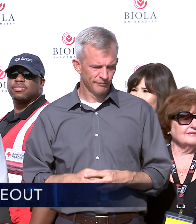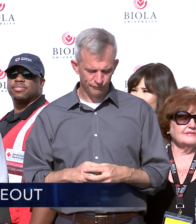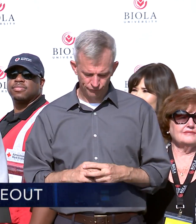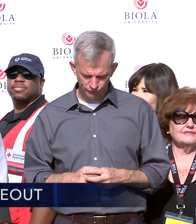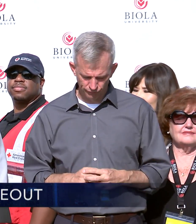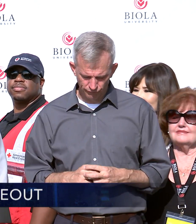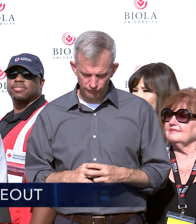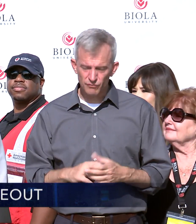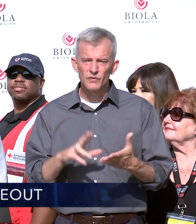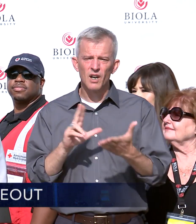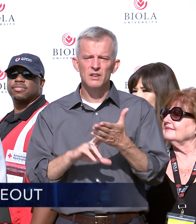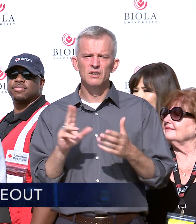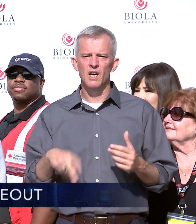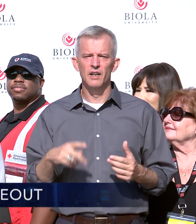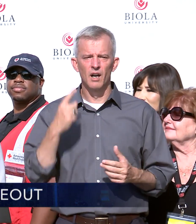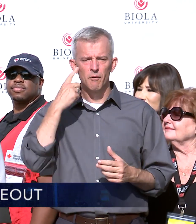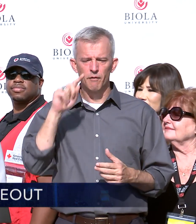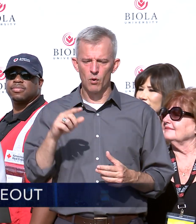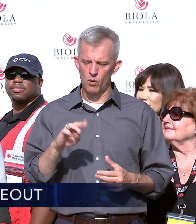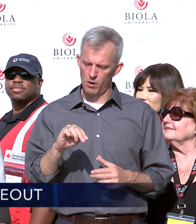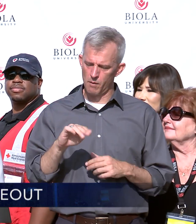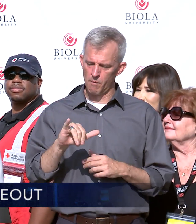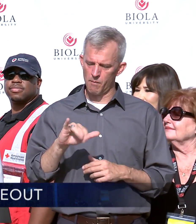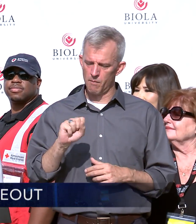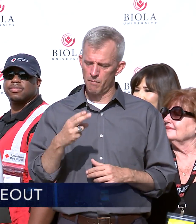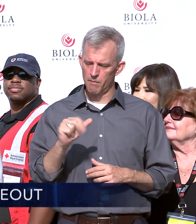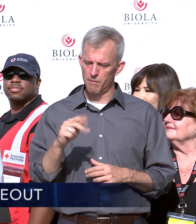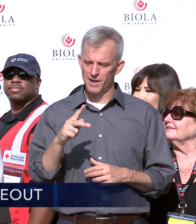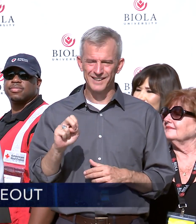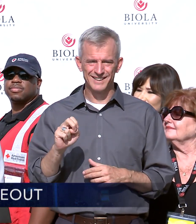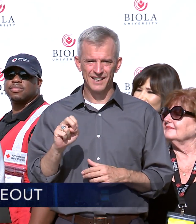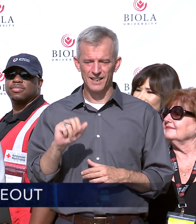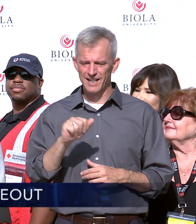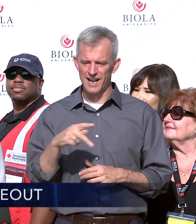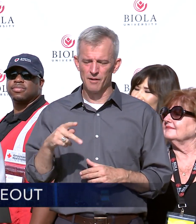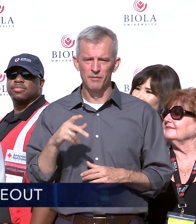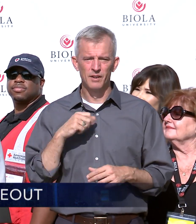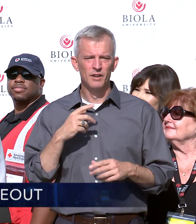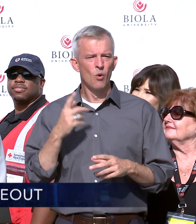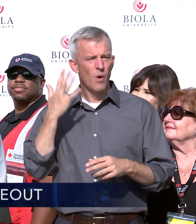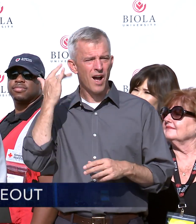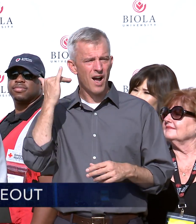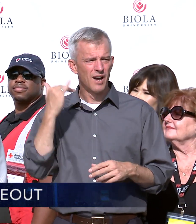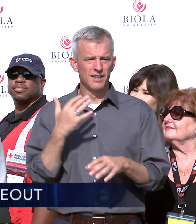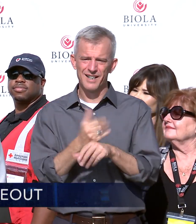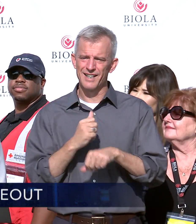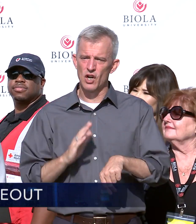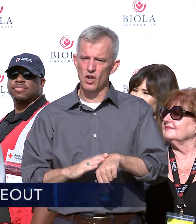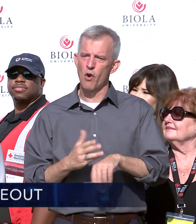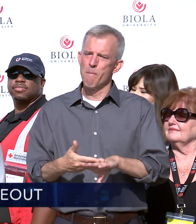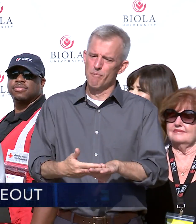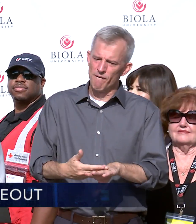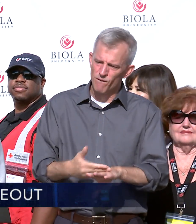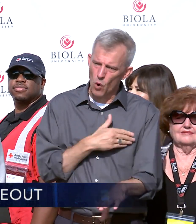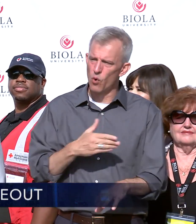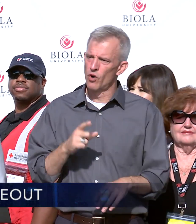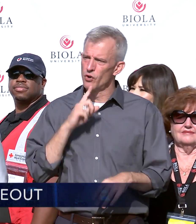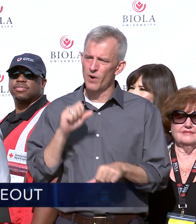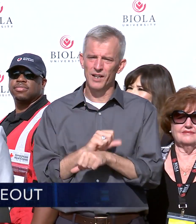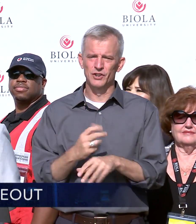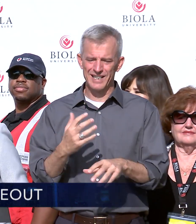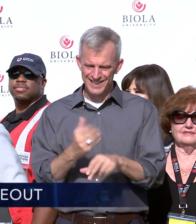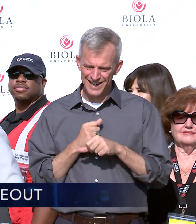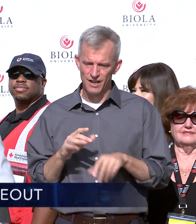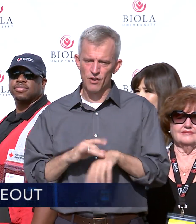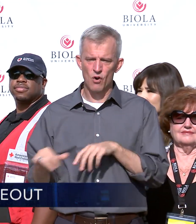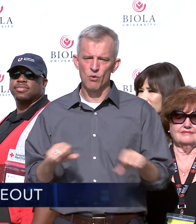sign up for My Shake app to get an alert before the shaking starts. Thank you.